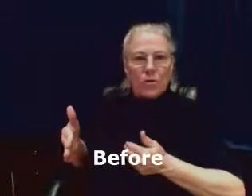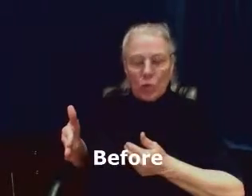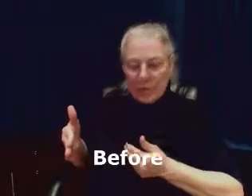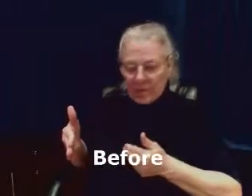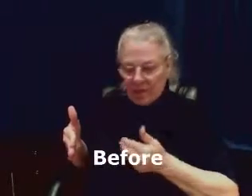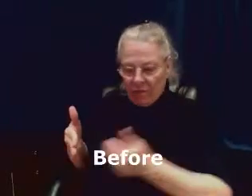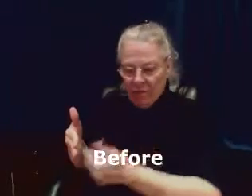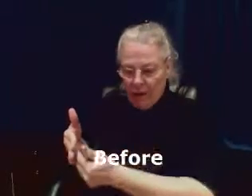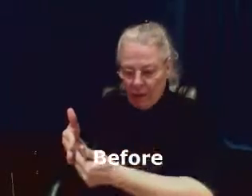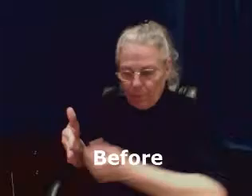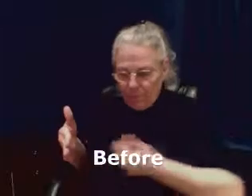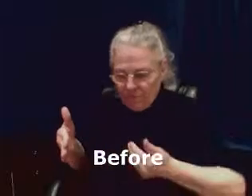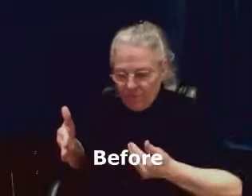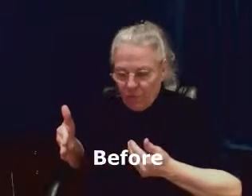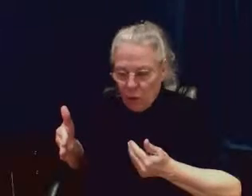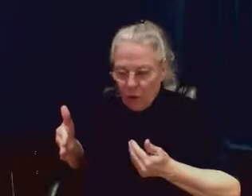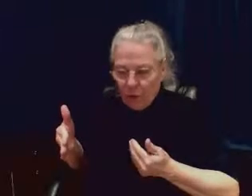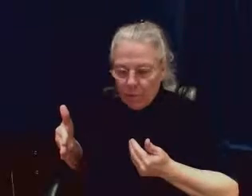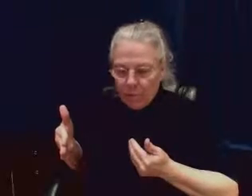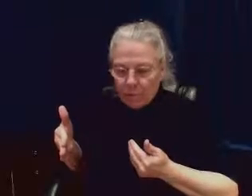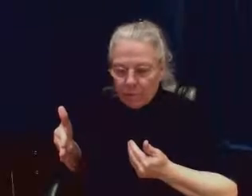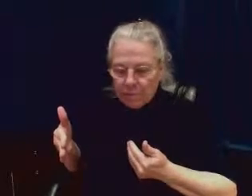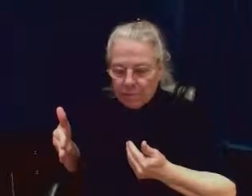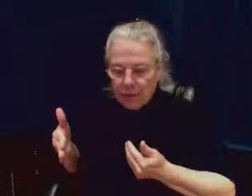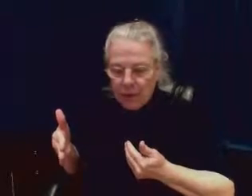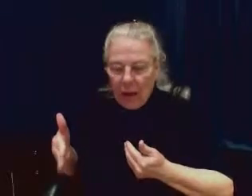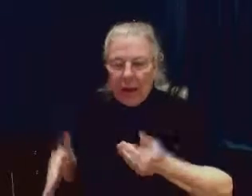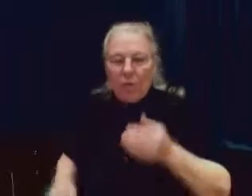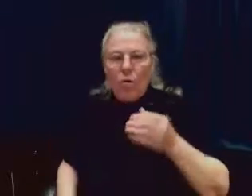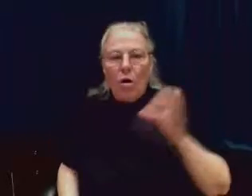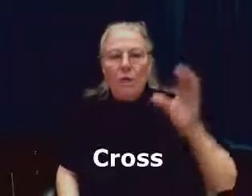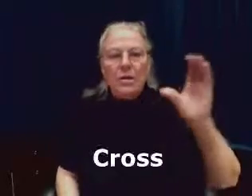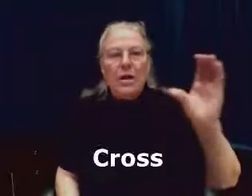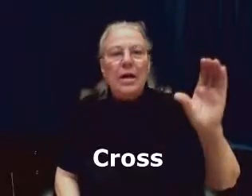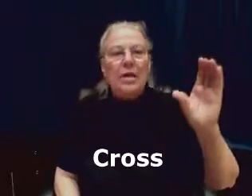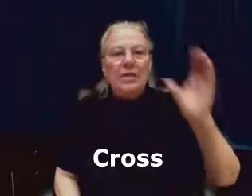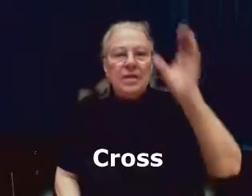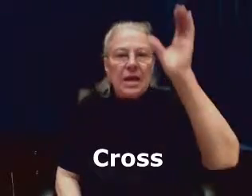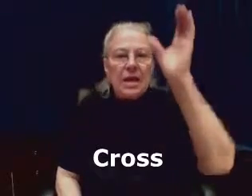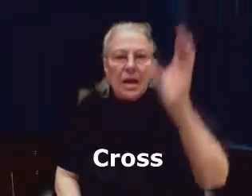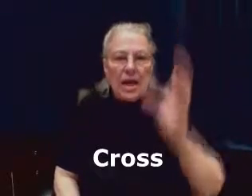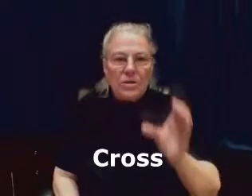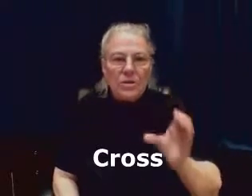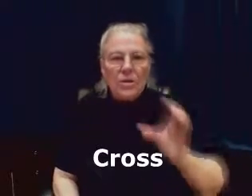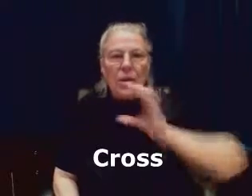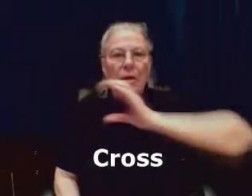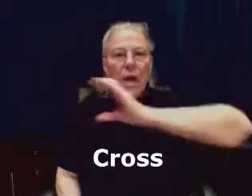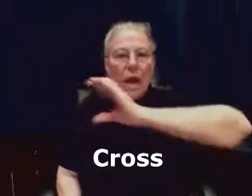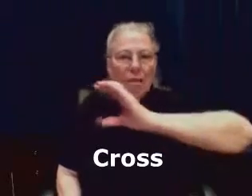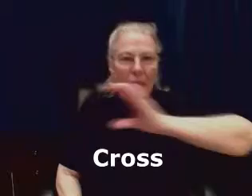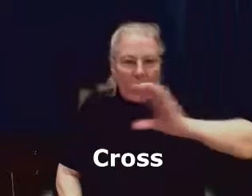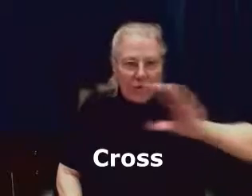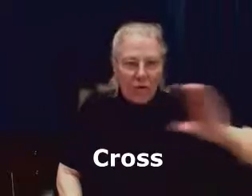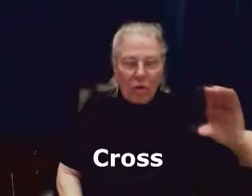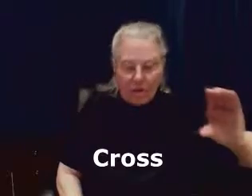toward myself. Before. Cross, see, and just outline the